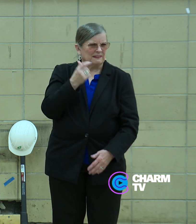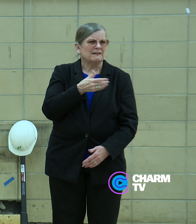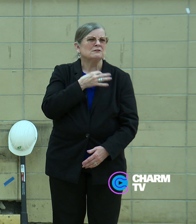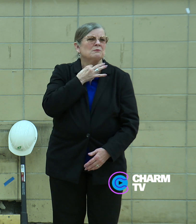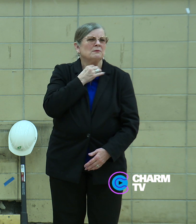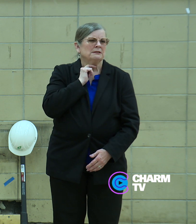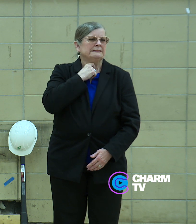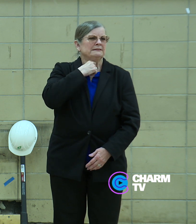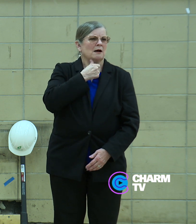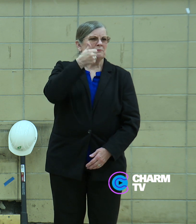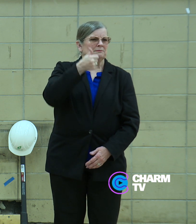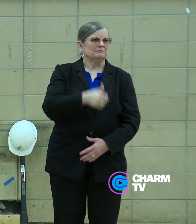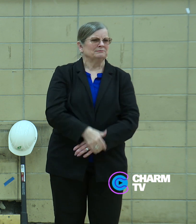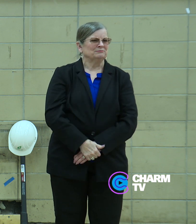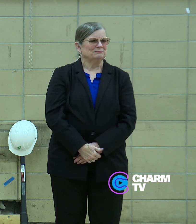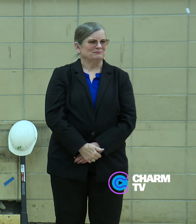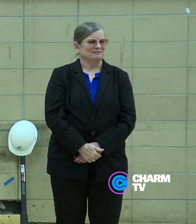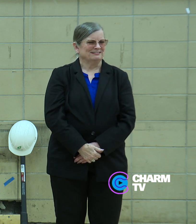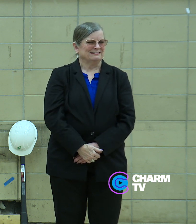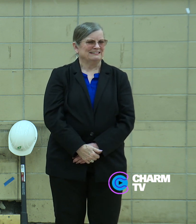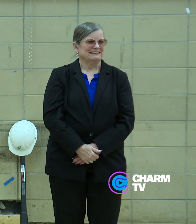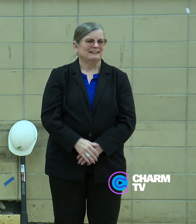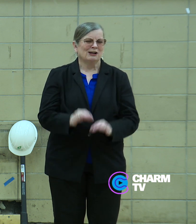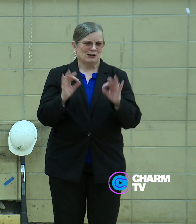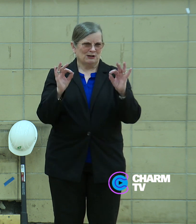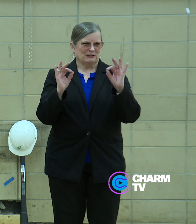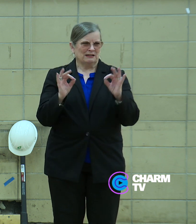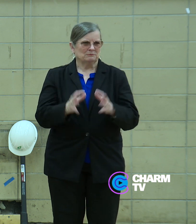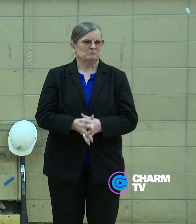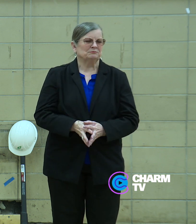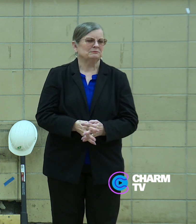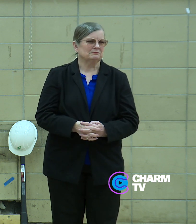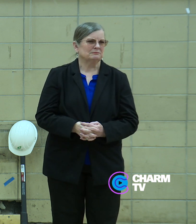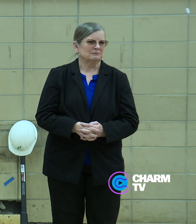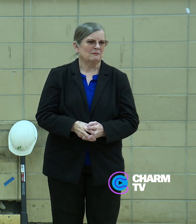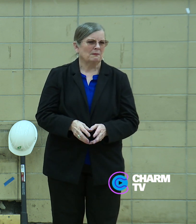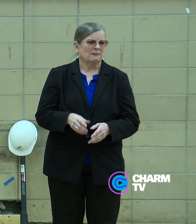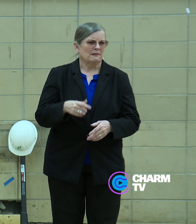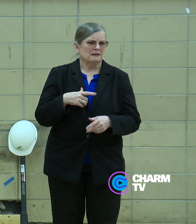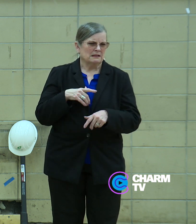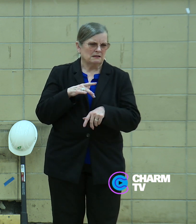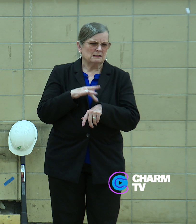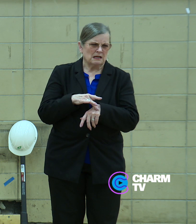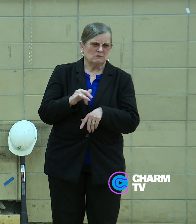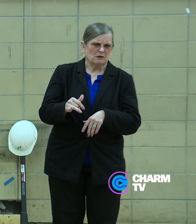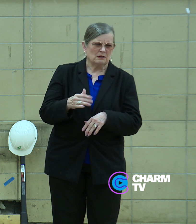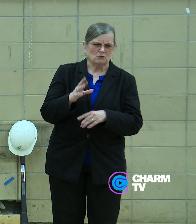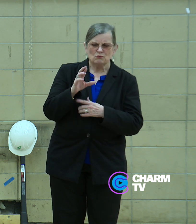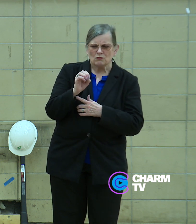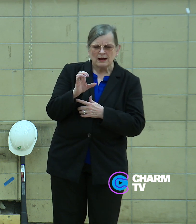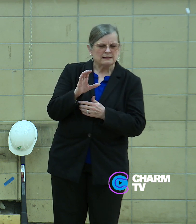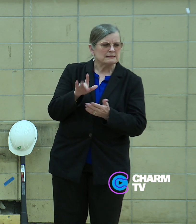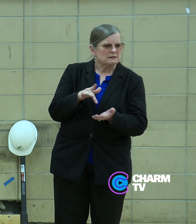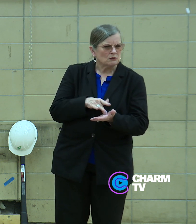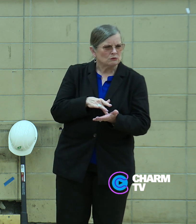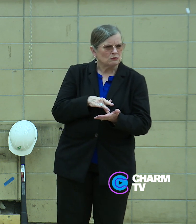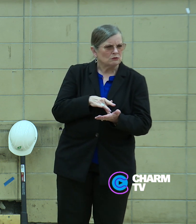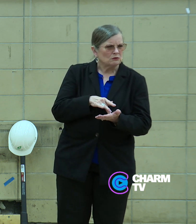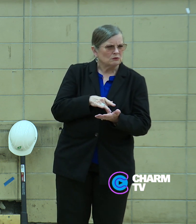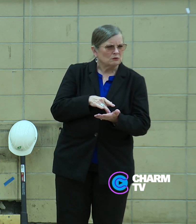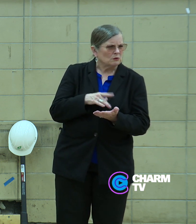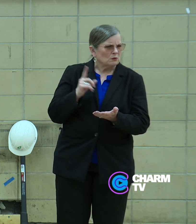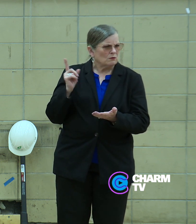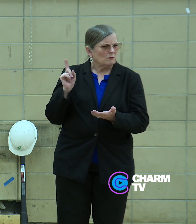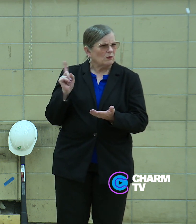So, am I good now? Yeah, you're good. You're good. All right. You're good now. So, Keith touched on this a little bit, but rec center is obviously playing a huge role. Oh, I'm sorry. And where are you